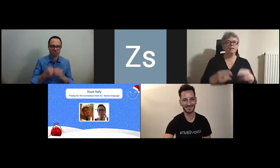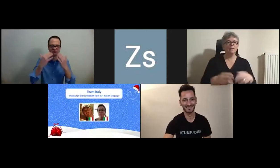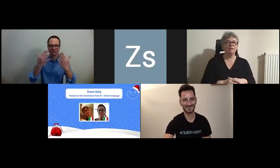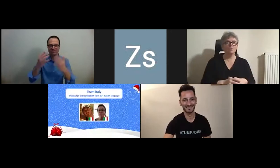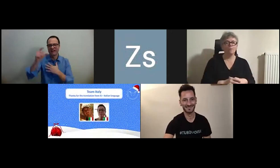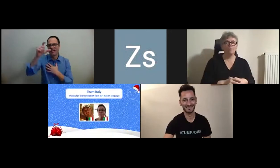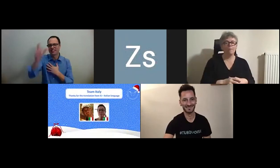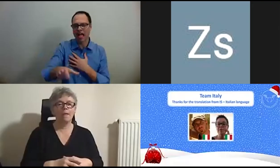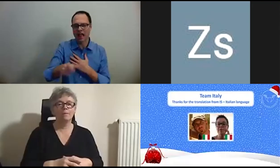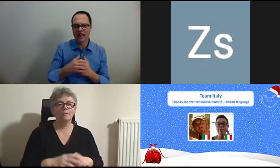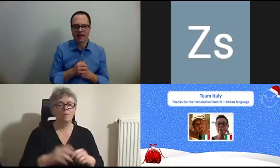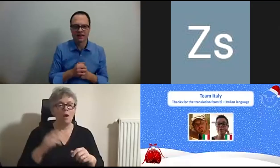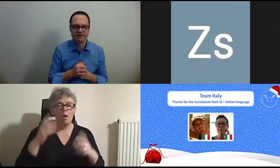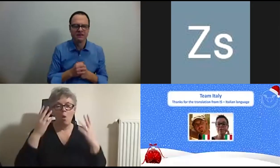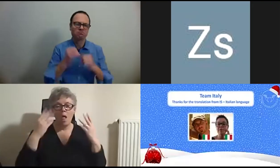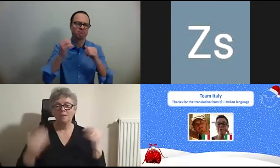Italy.